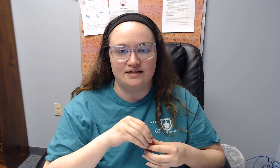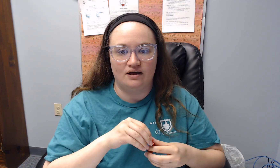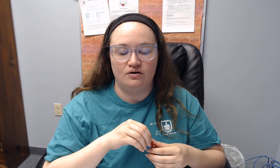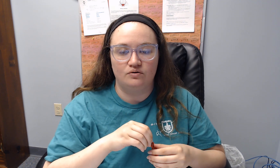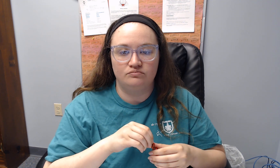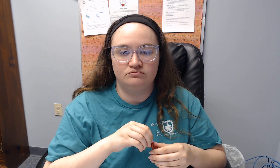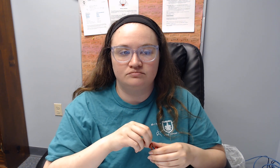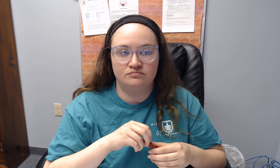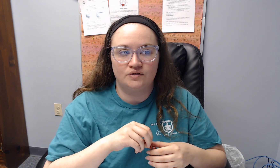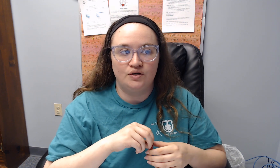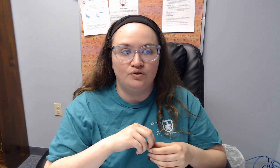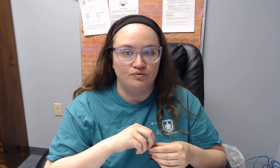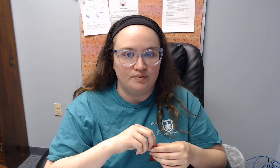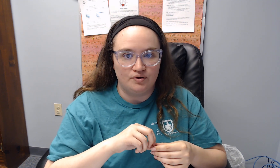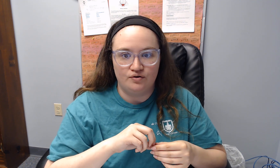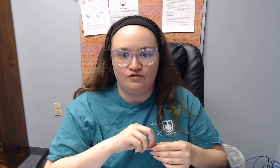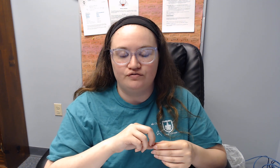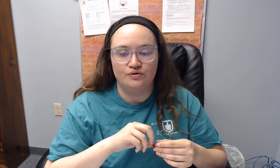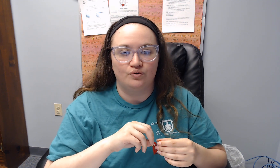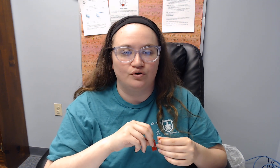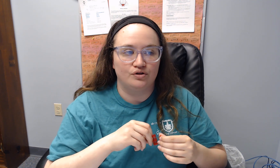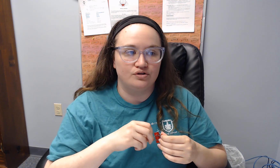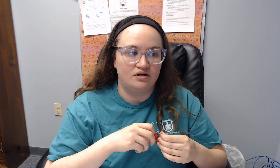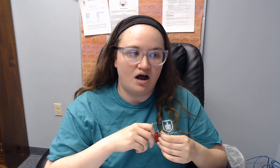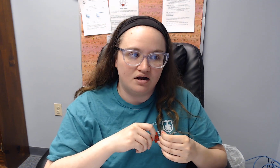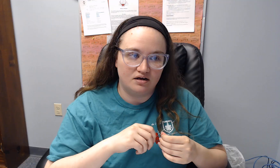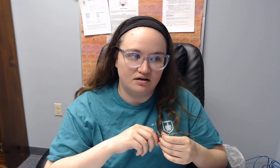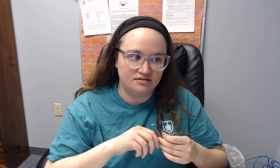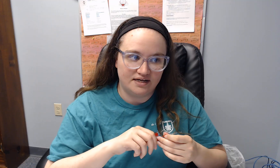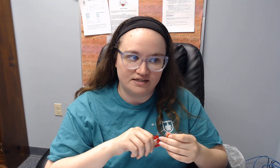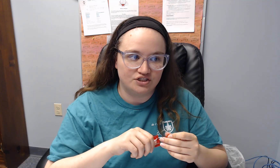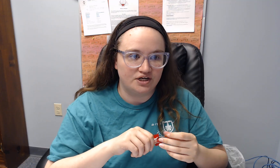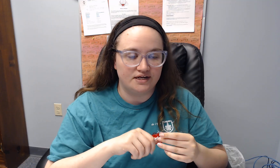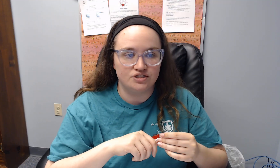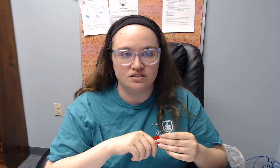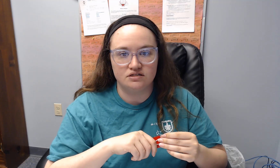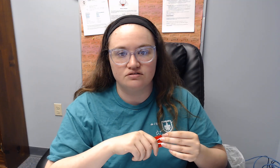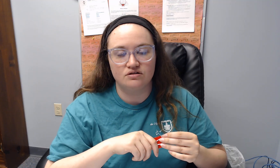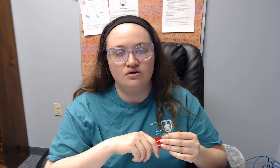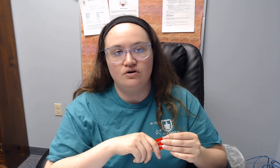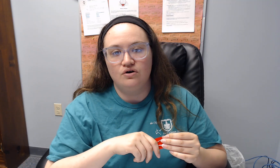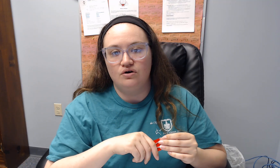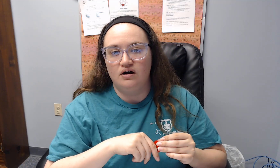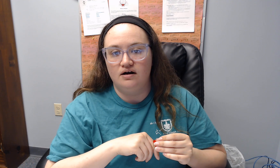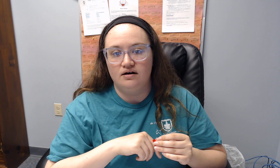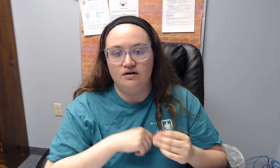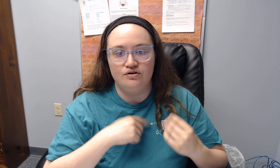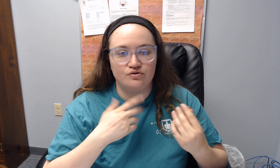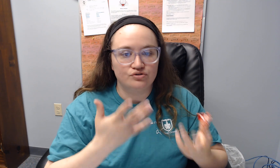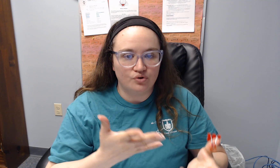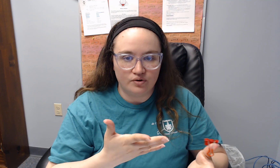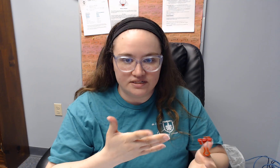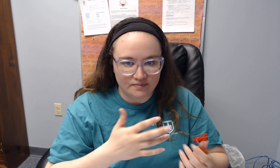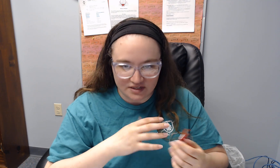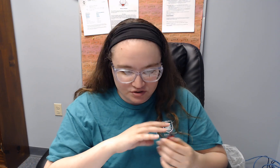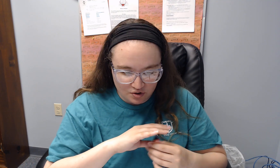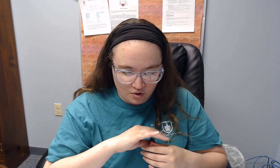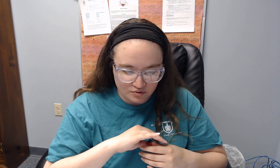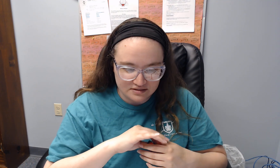until removed or the context changes, new stories being told, something